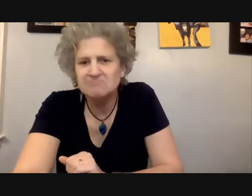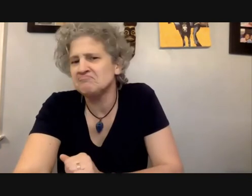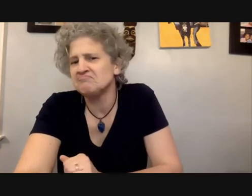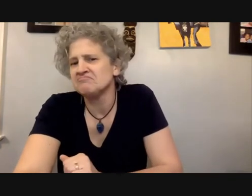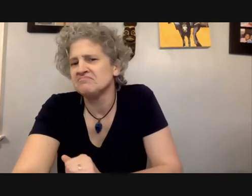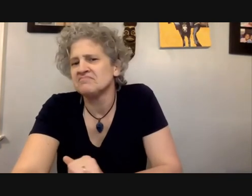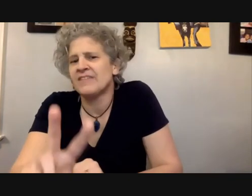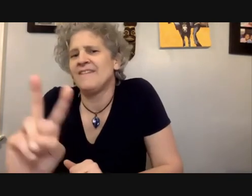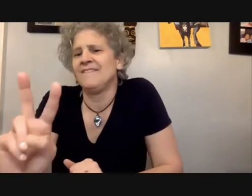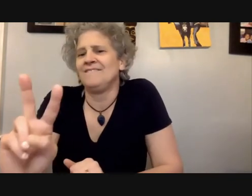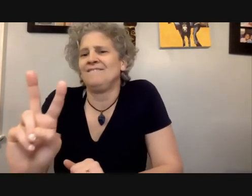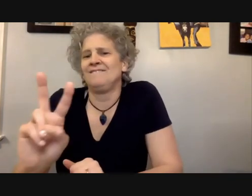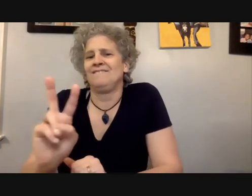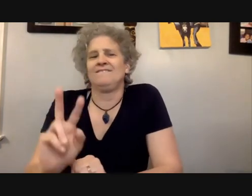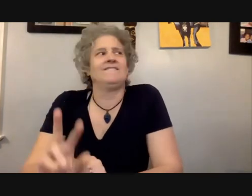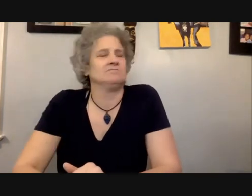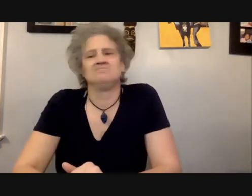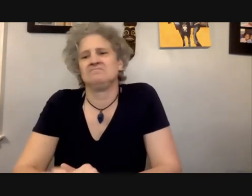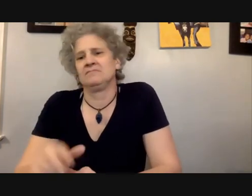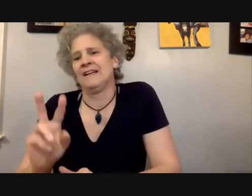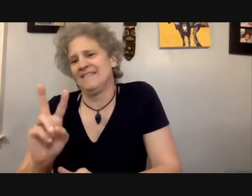movement.